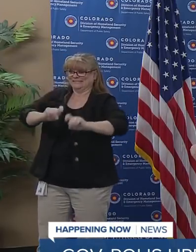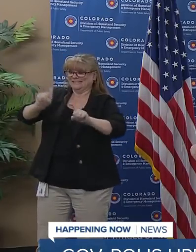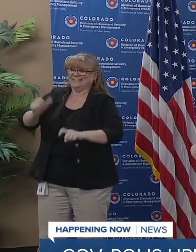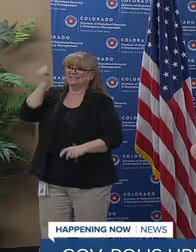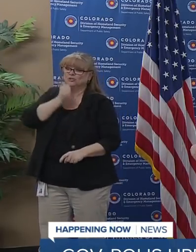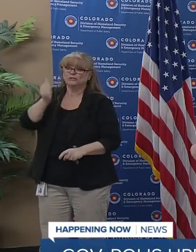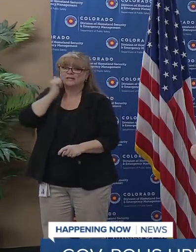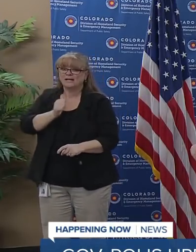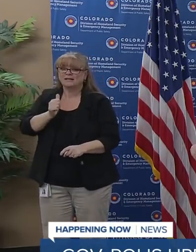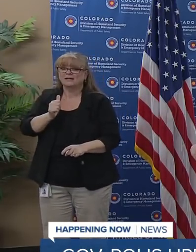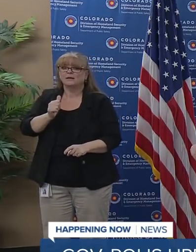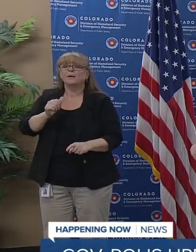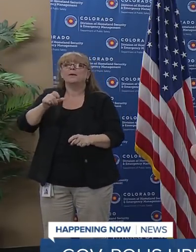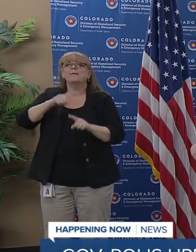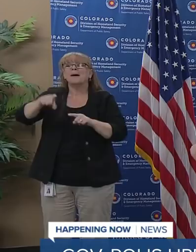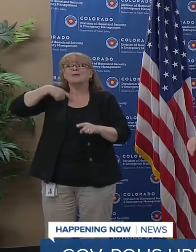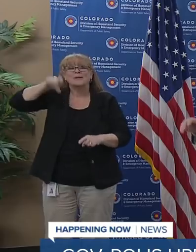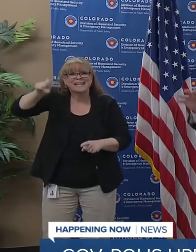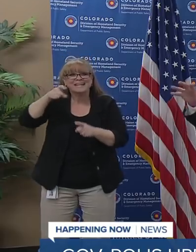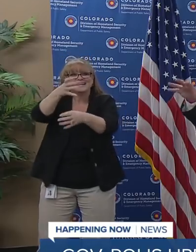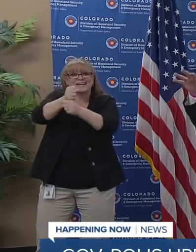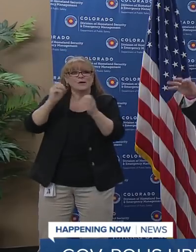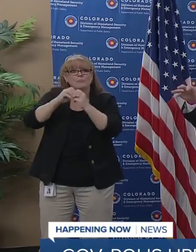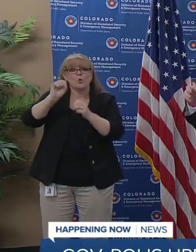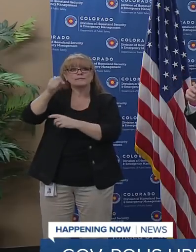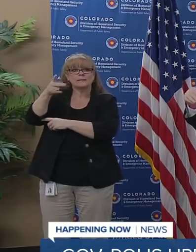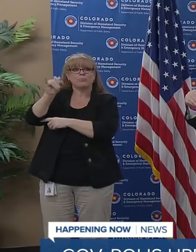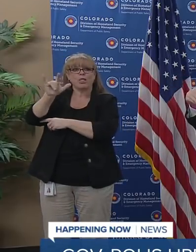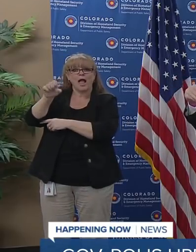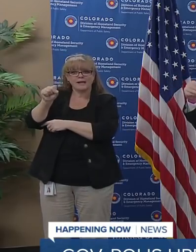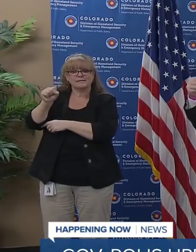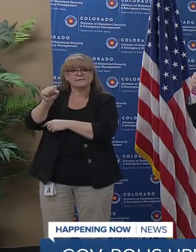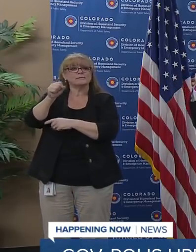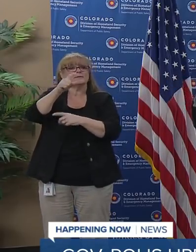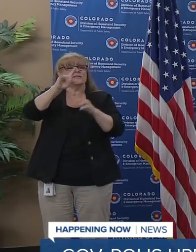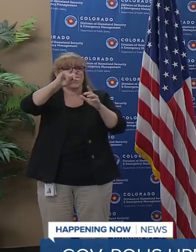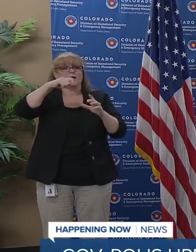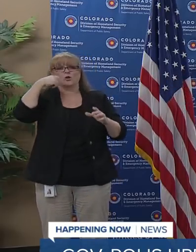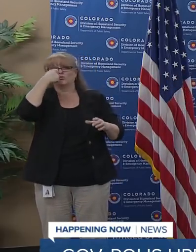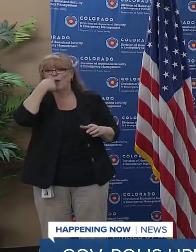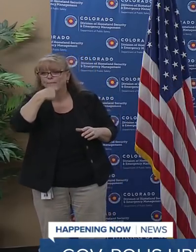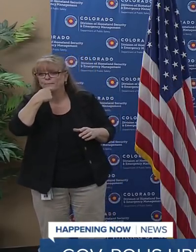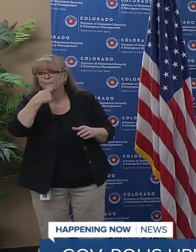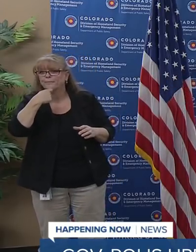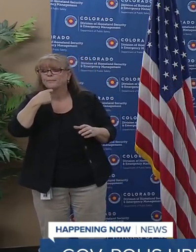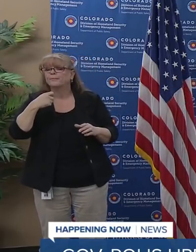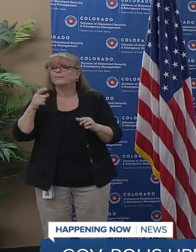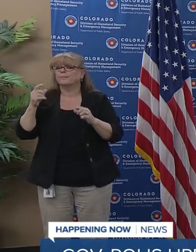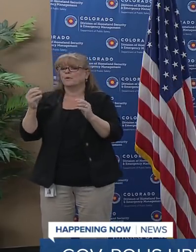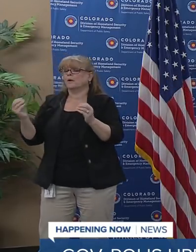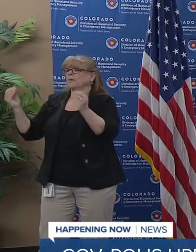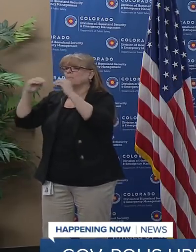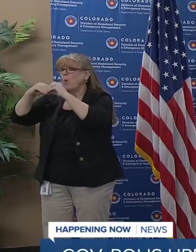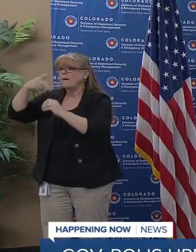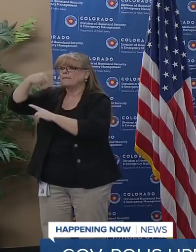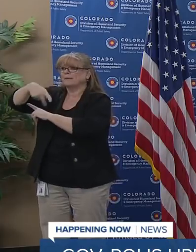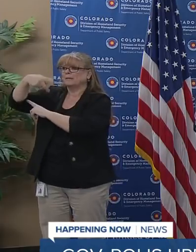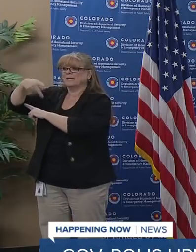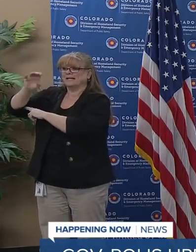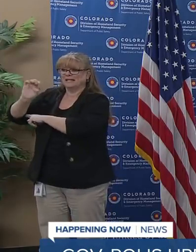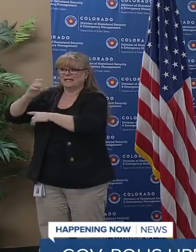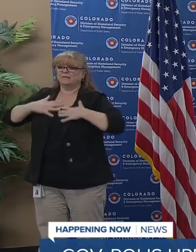and that includes personal protection equipment. Remember, that has to be prioritized right now for hospital workers as our orders are delivered.